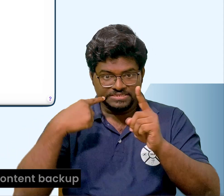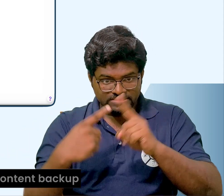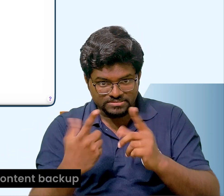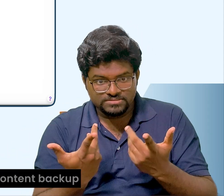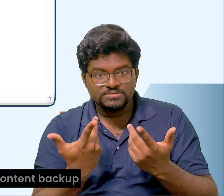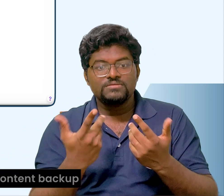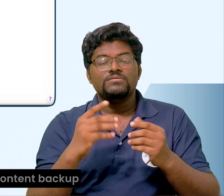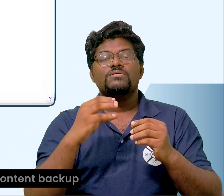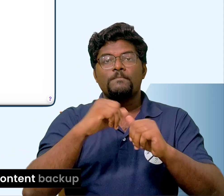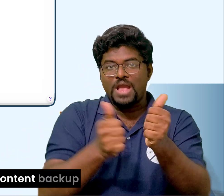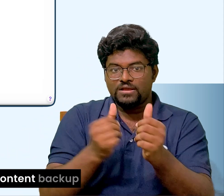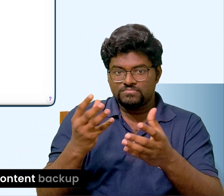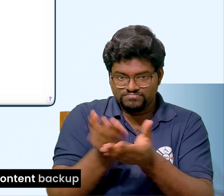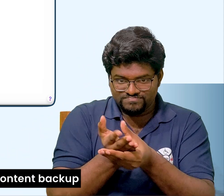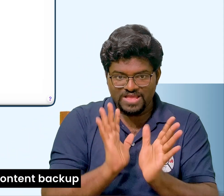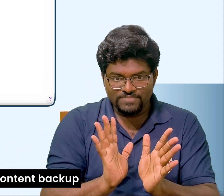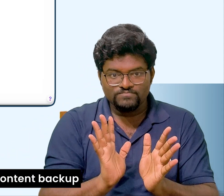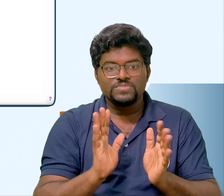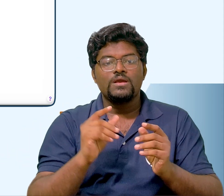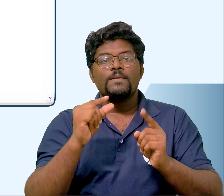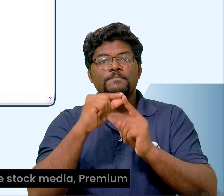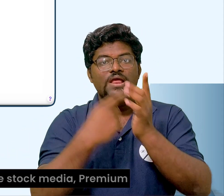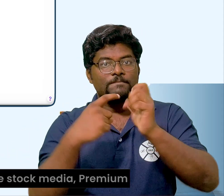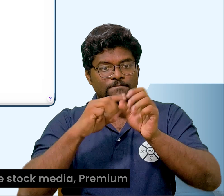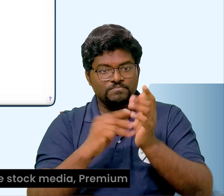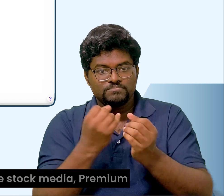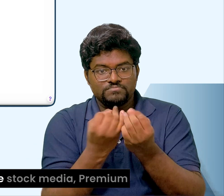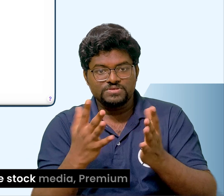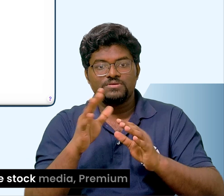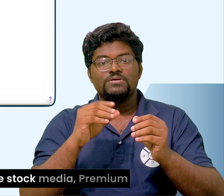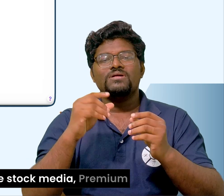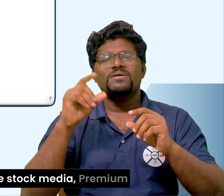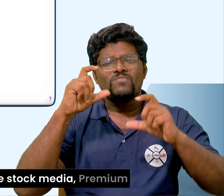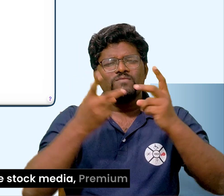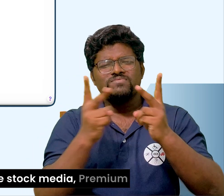kit, content backup, premium royalty-free stock media,